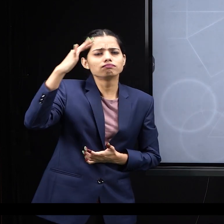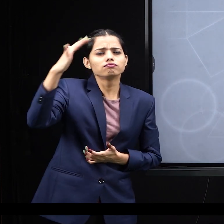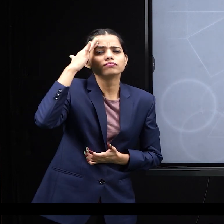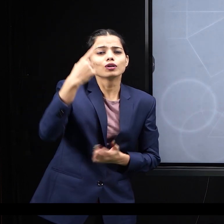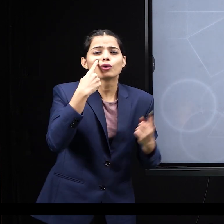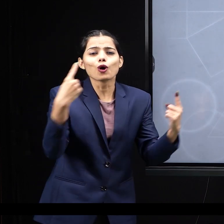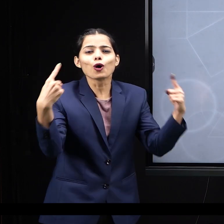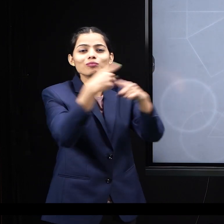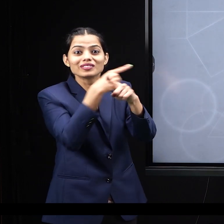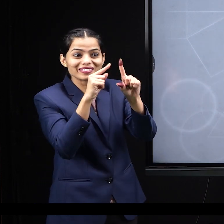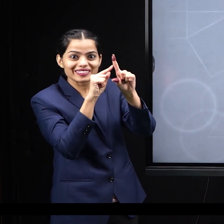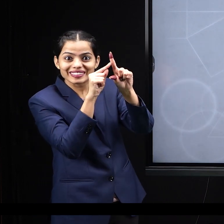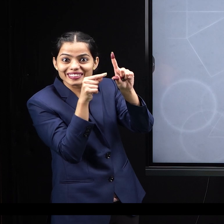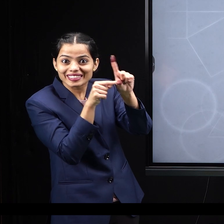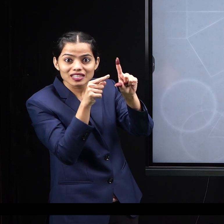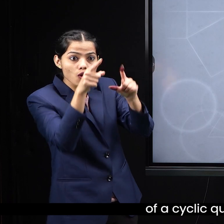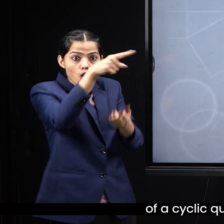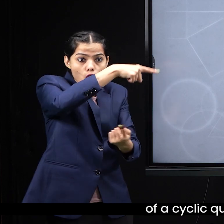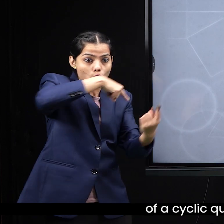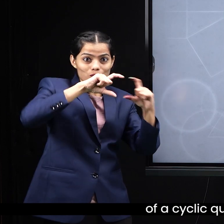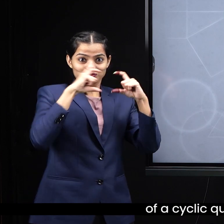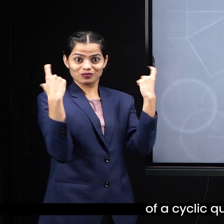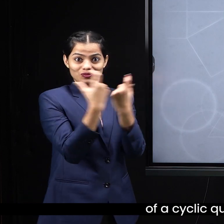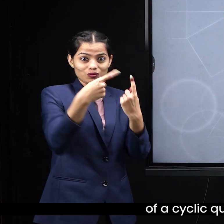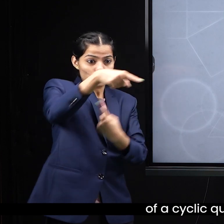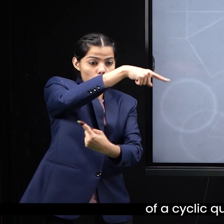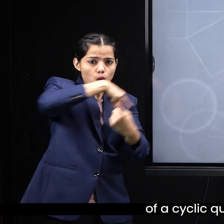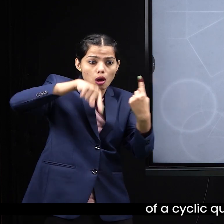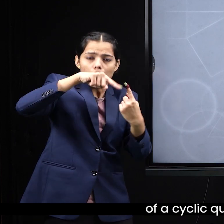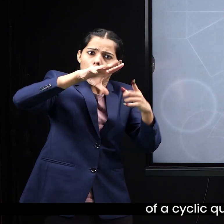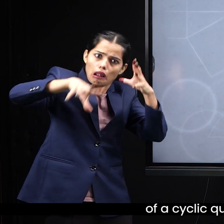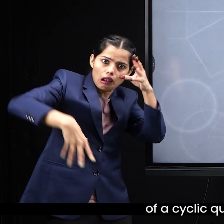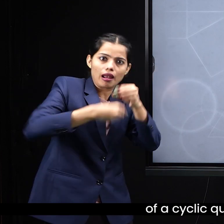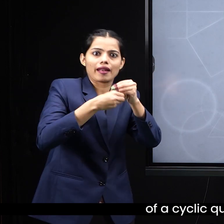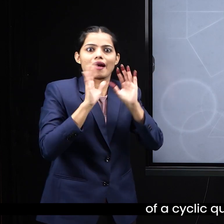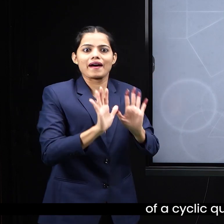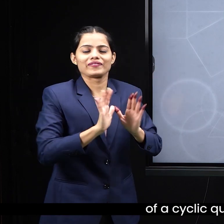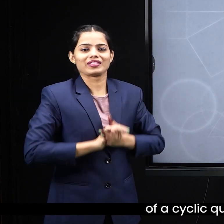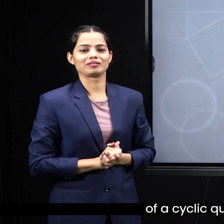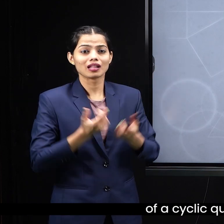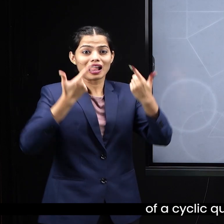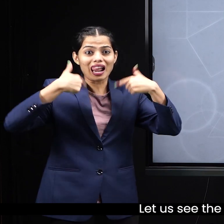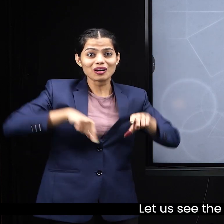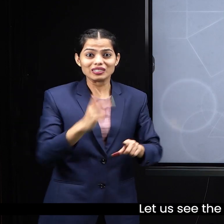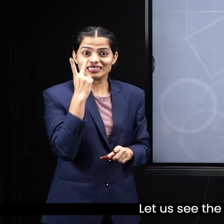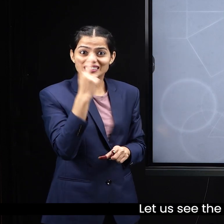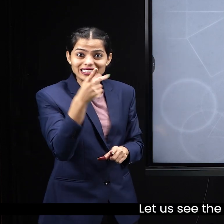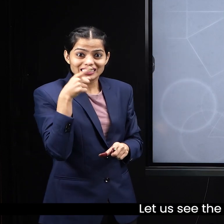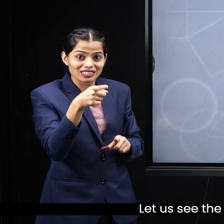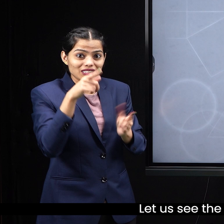Theorem: opposite angles of a cyclic quadrilateral are supplementary. Let us see the